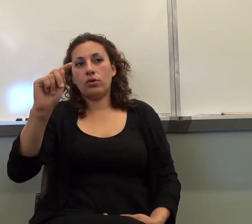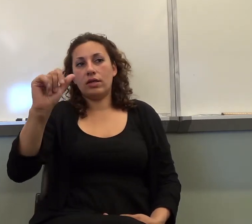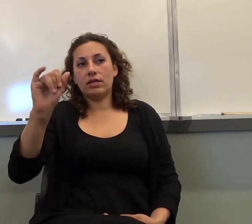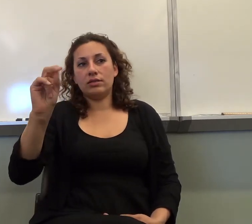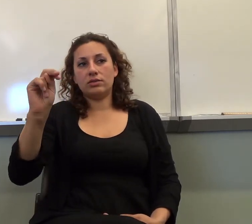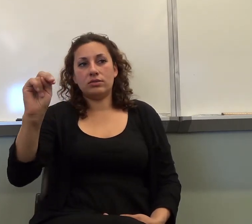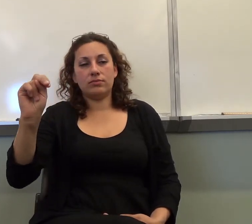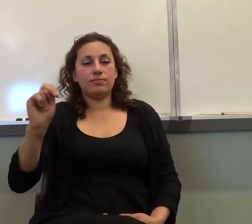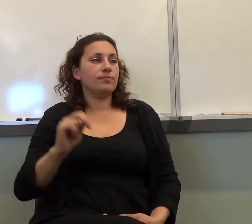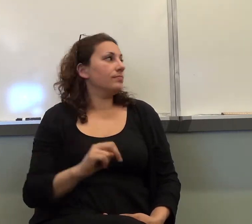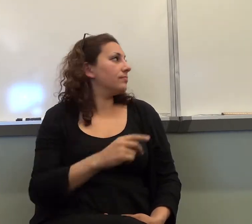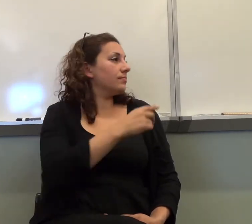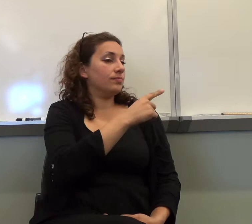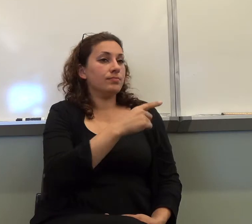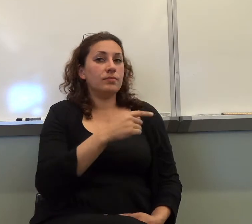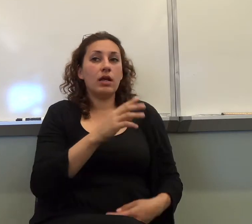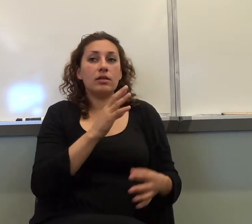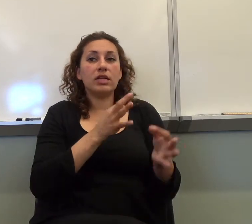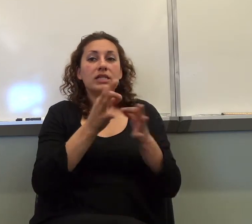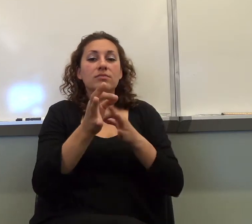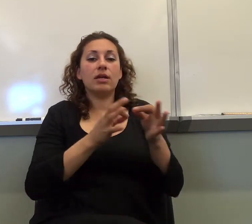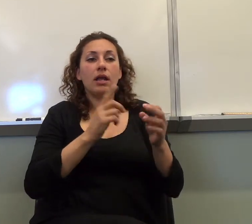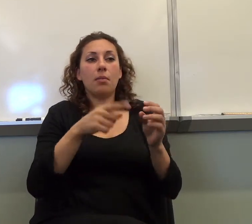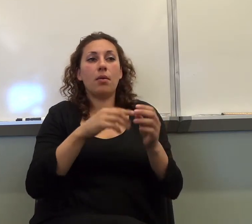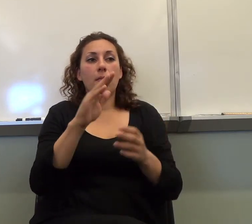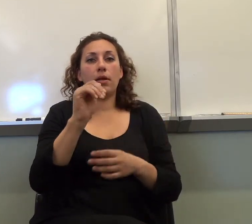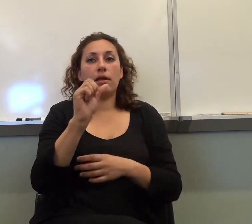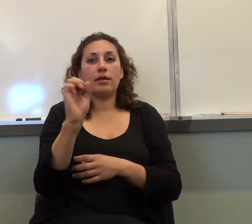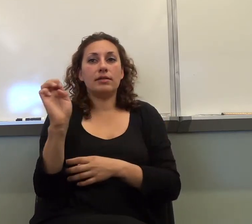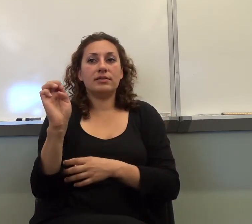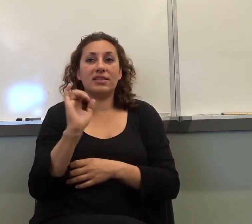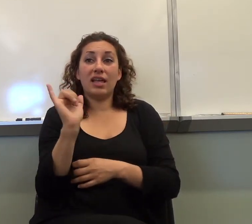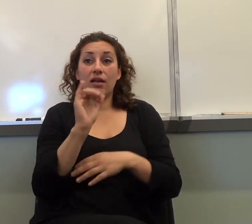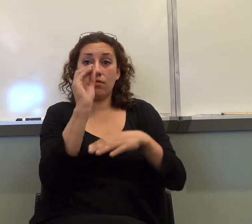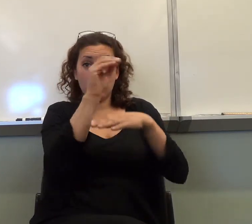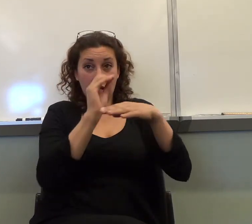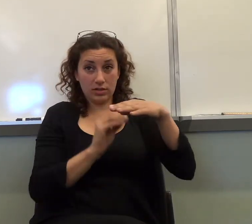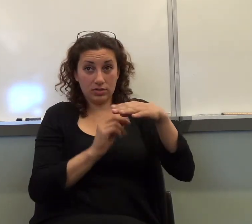Here's another thing about bases. Suppose your base is a fraction like that.